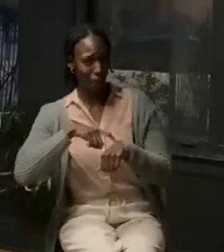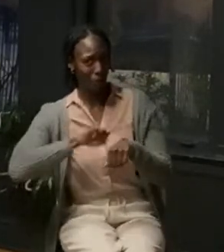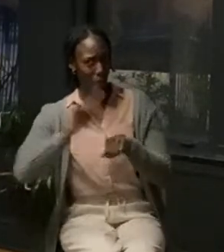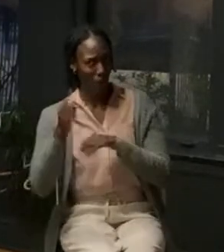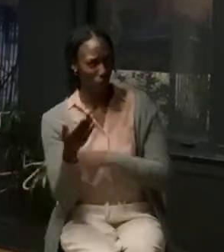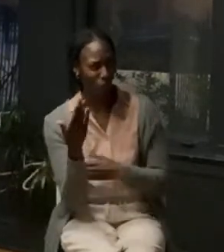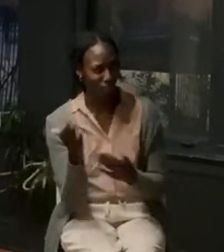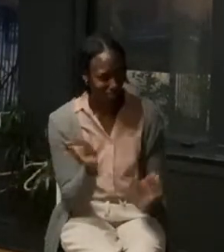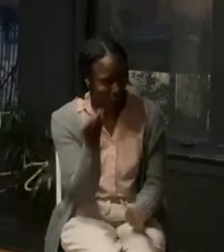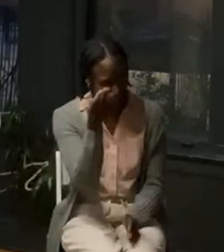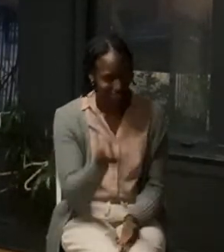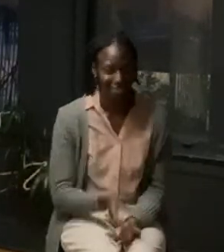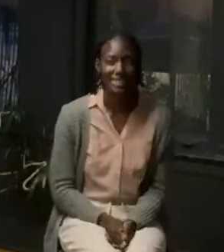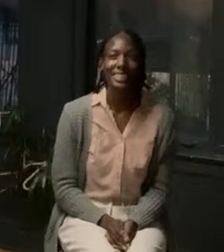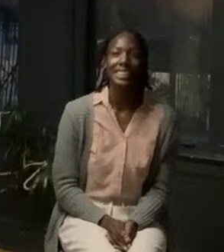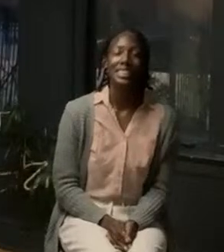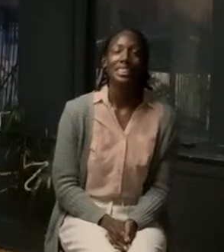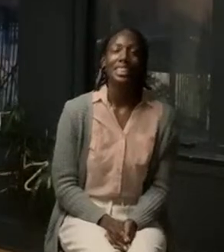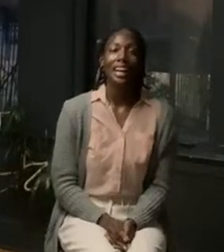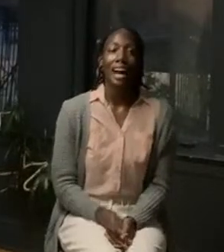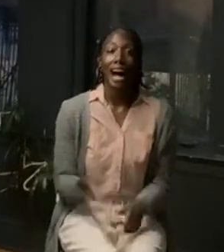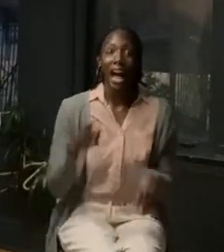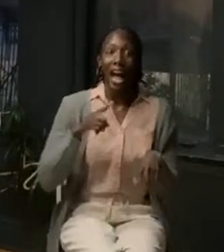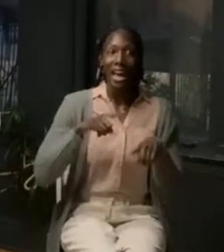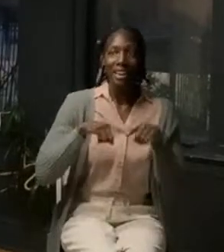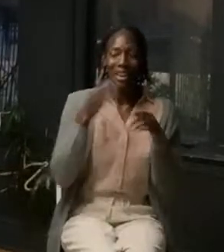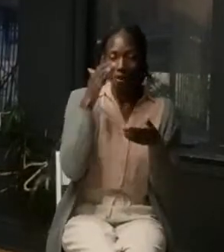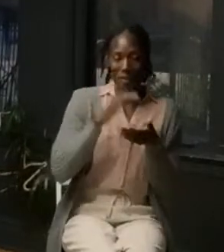But I can't believe this actually